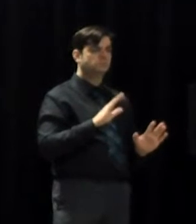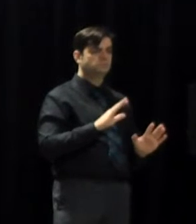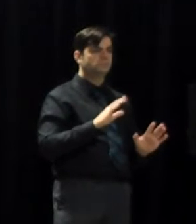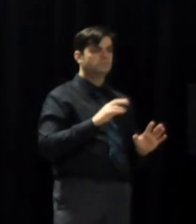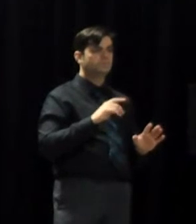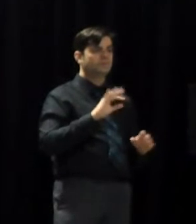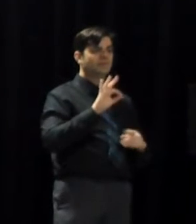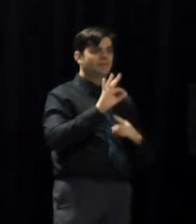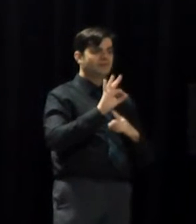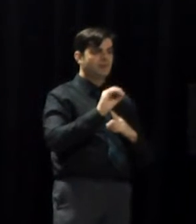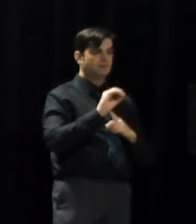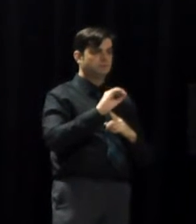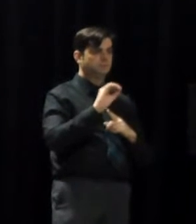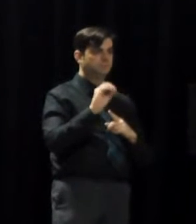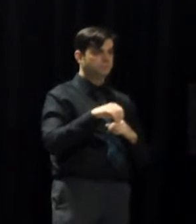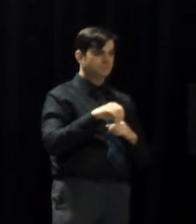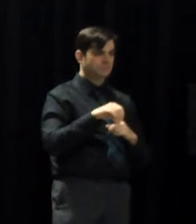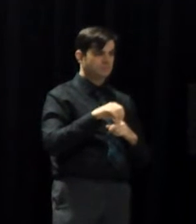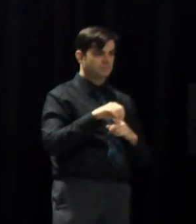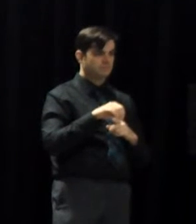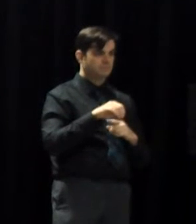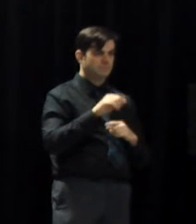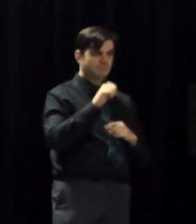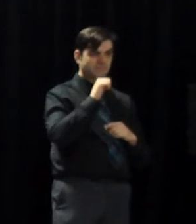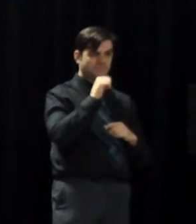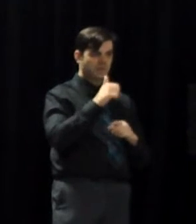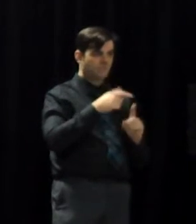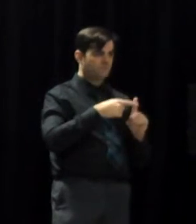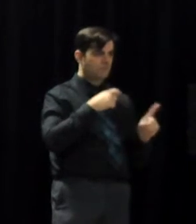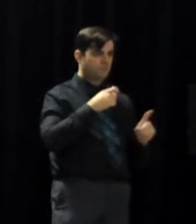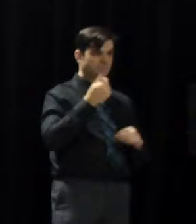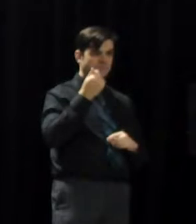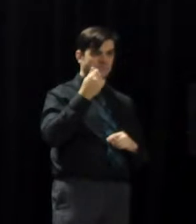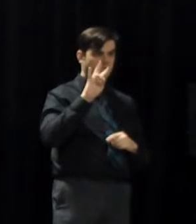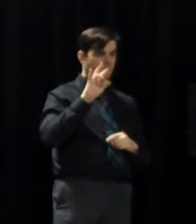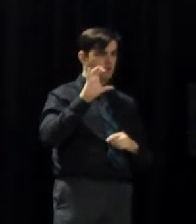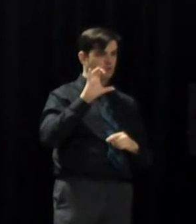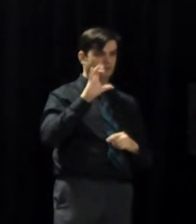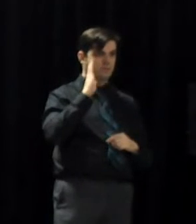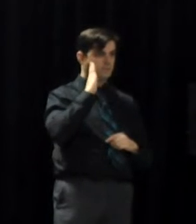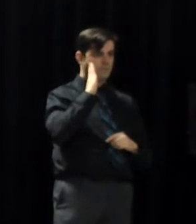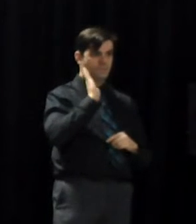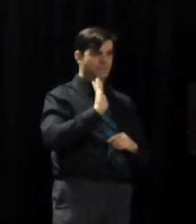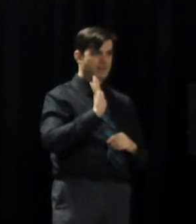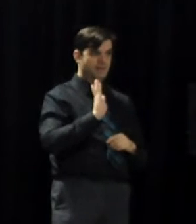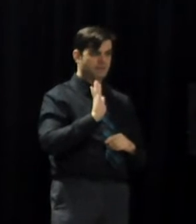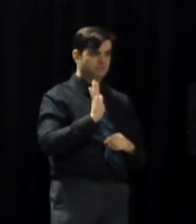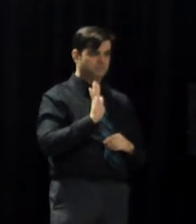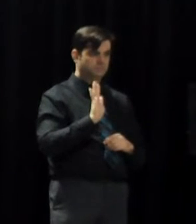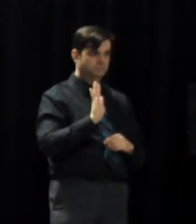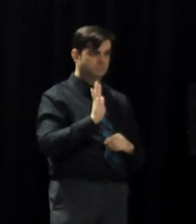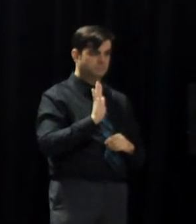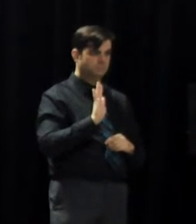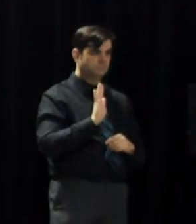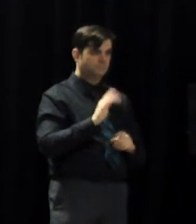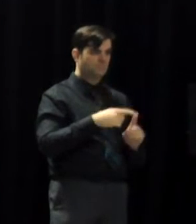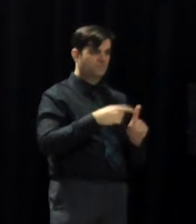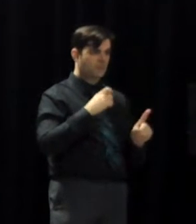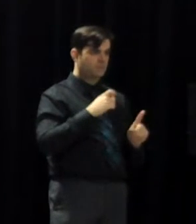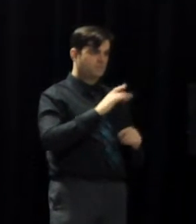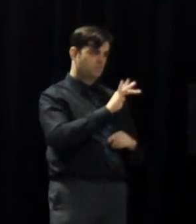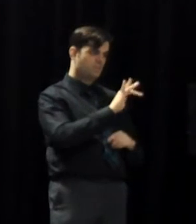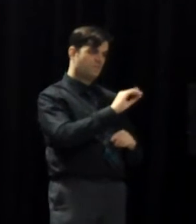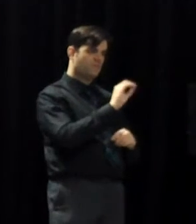number is not based off of the 1,700 beds. It's based off of the 25%.